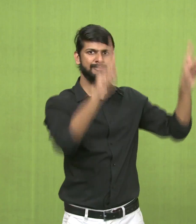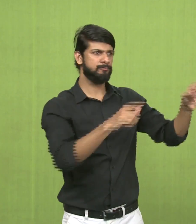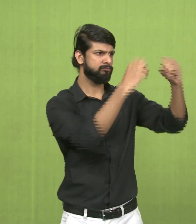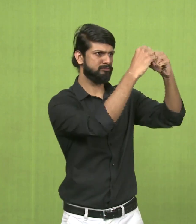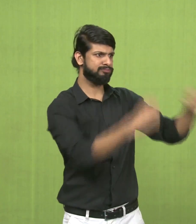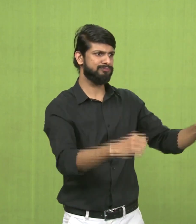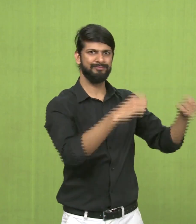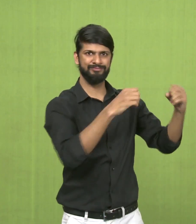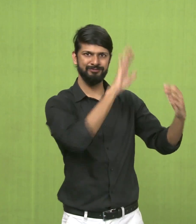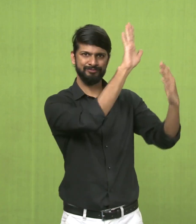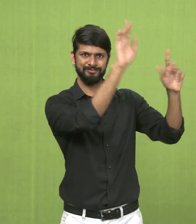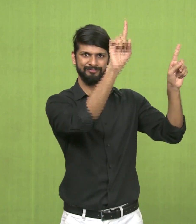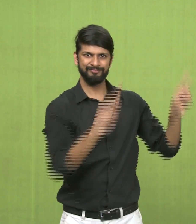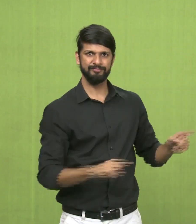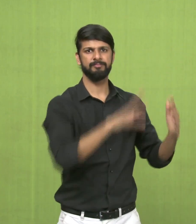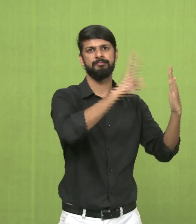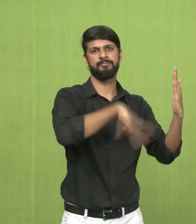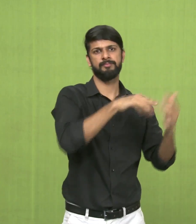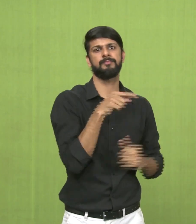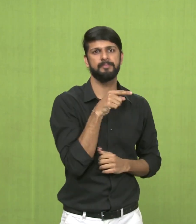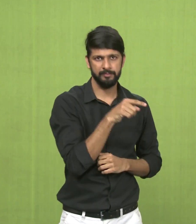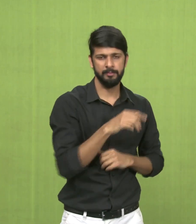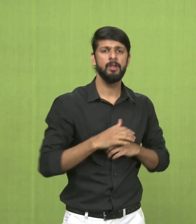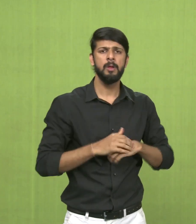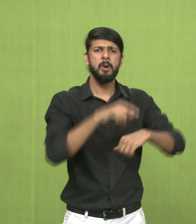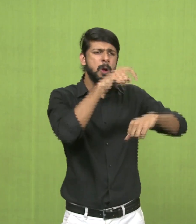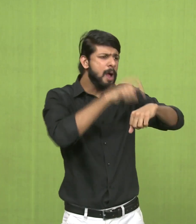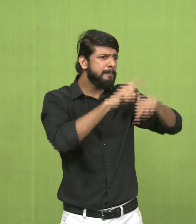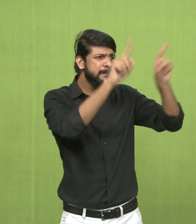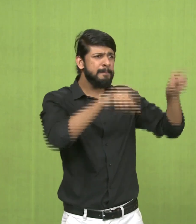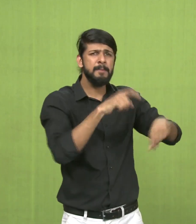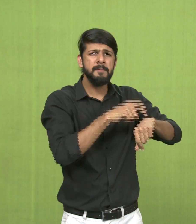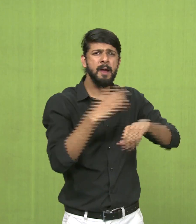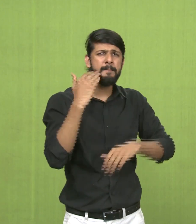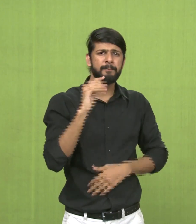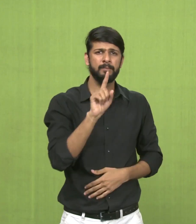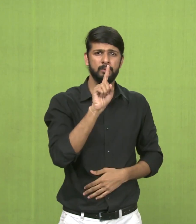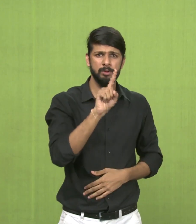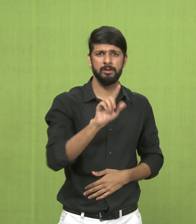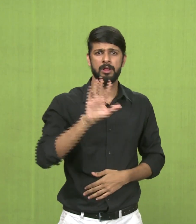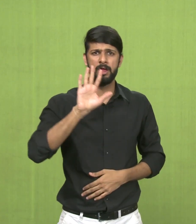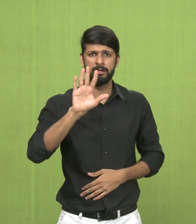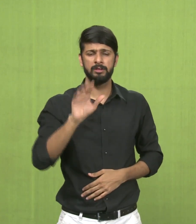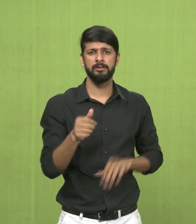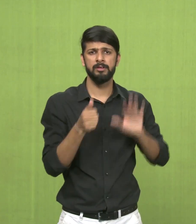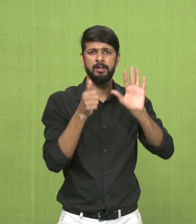improvisation. The medium is oil on canvas. The period is